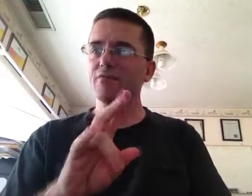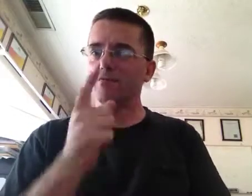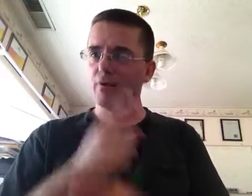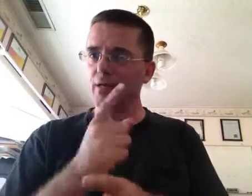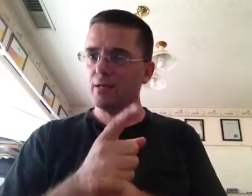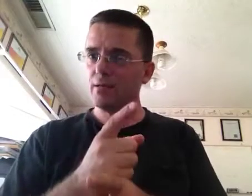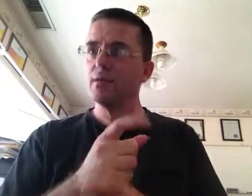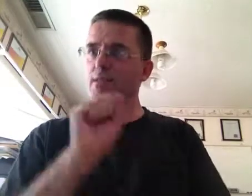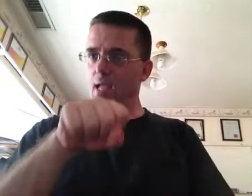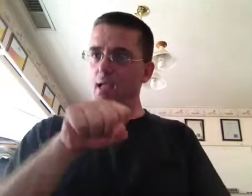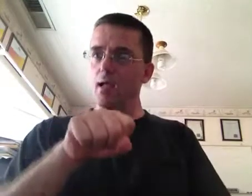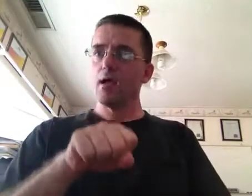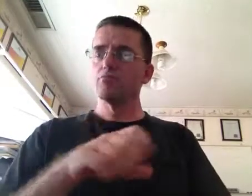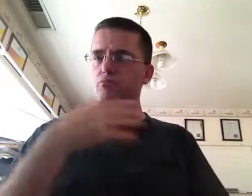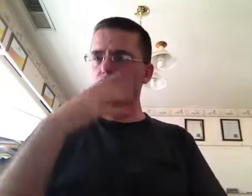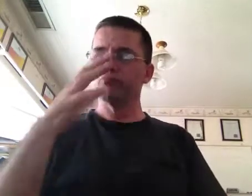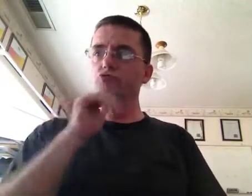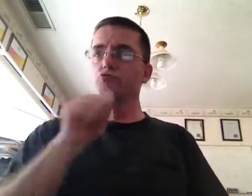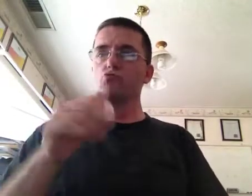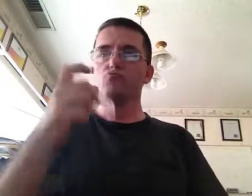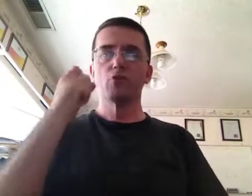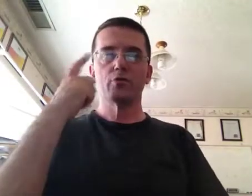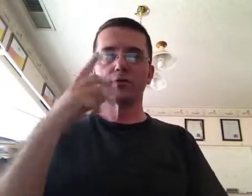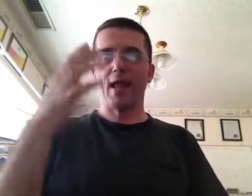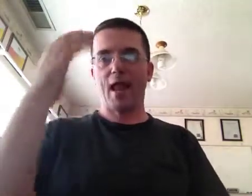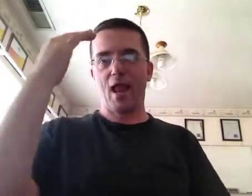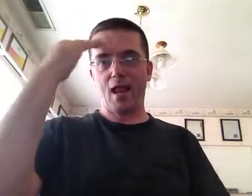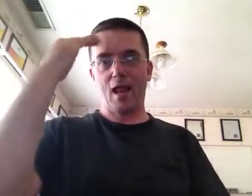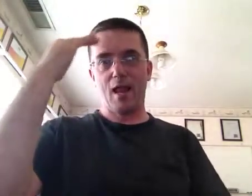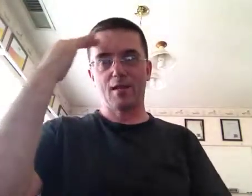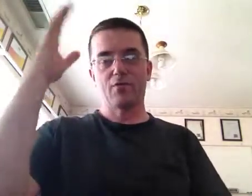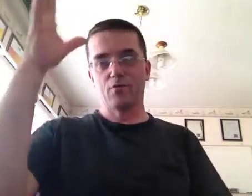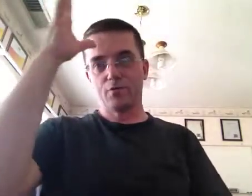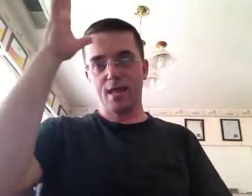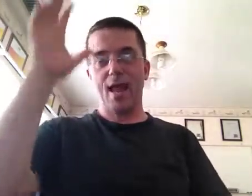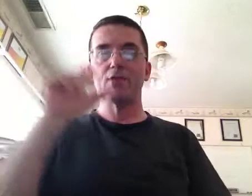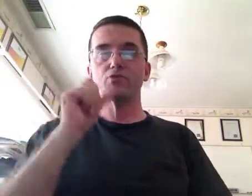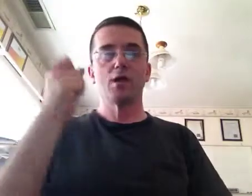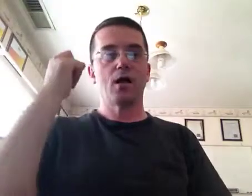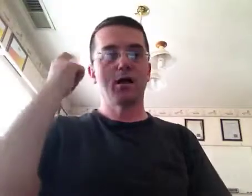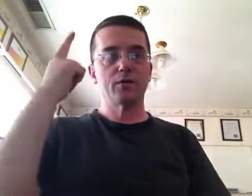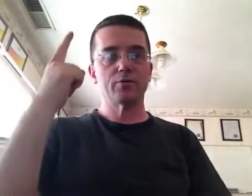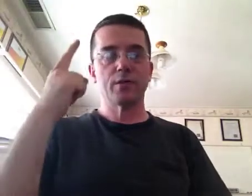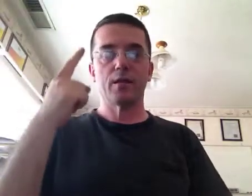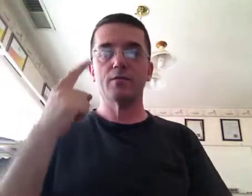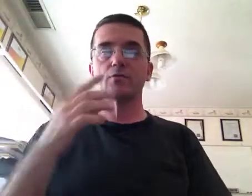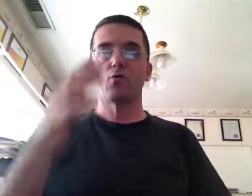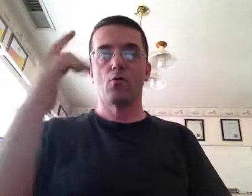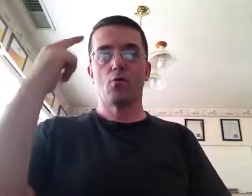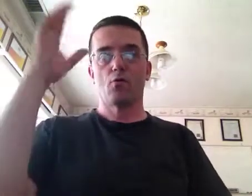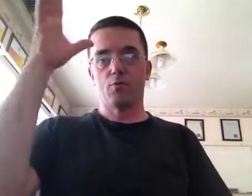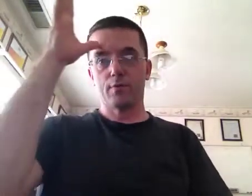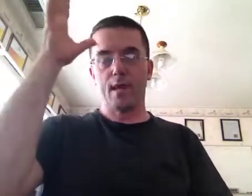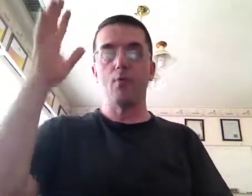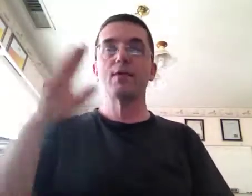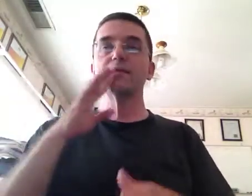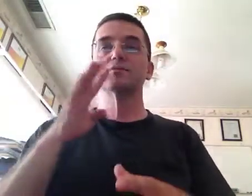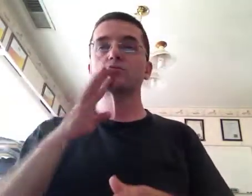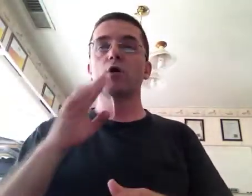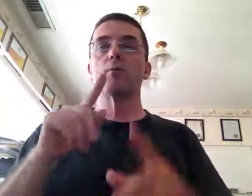conversation you can have with your father because he doesn't understand. So, Dad, you'll just we'll have to find something else to talk about. I'm